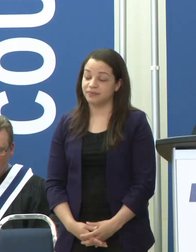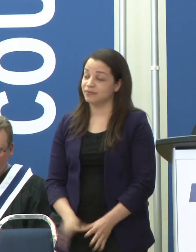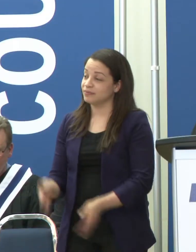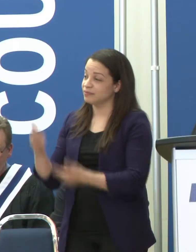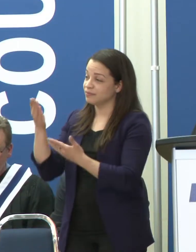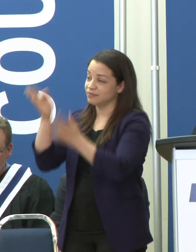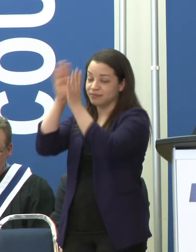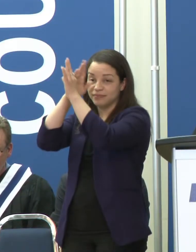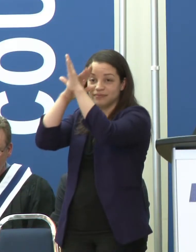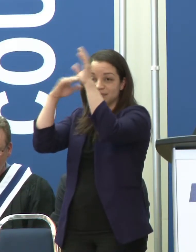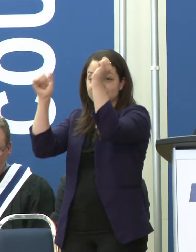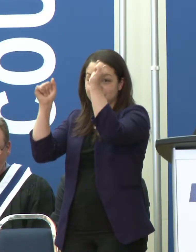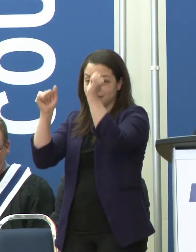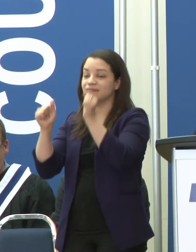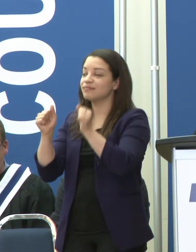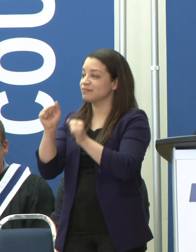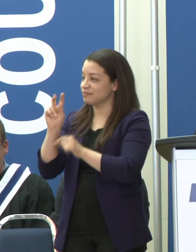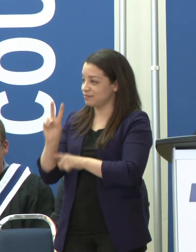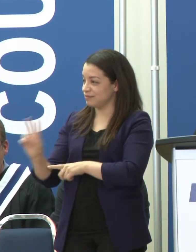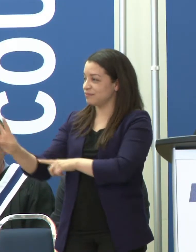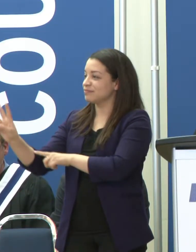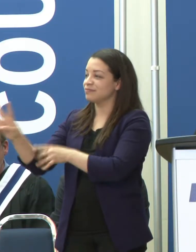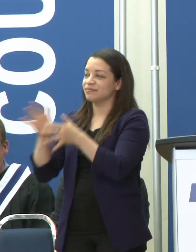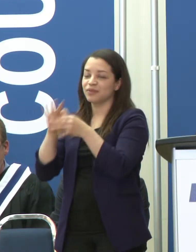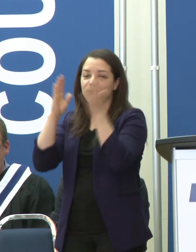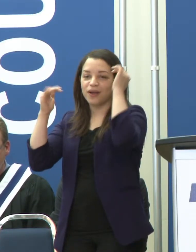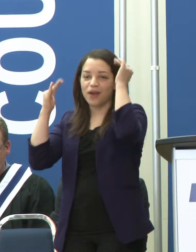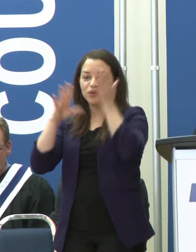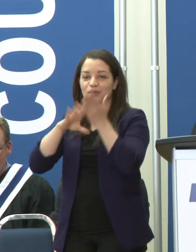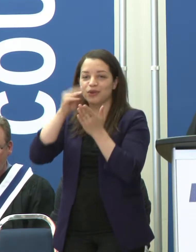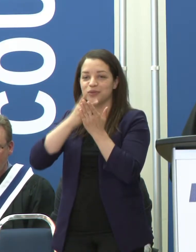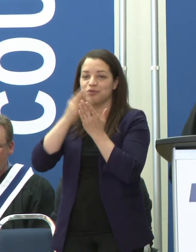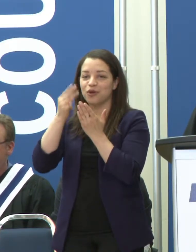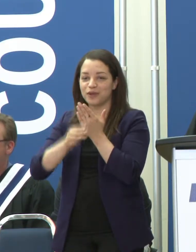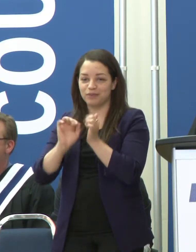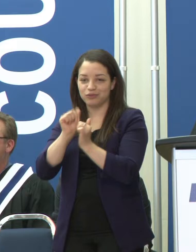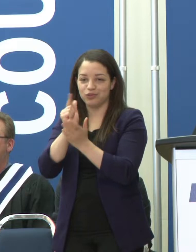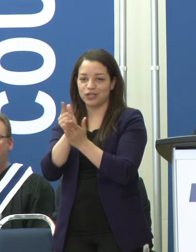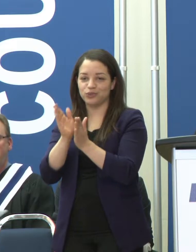Mr. President, the graduates in the Adult Learning Program.